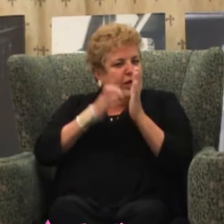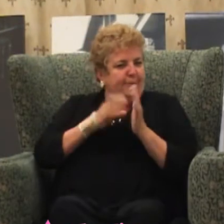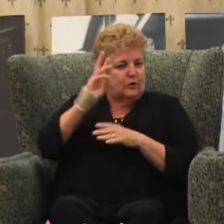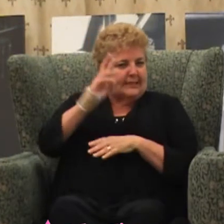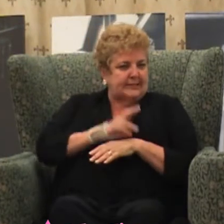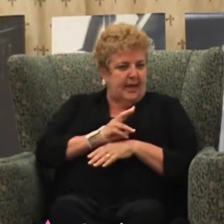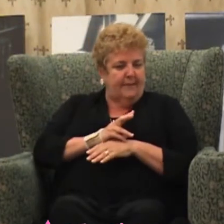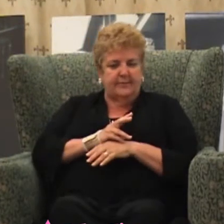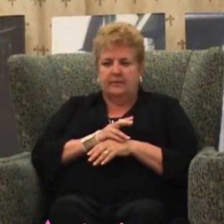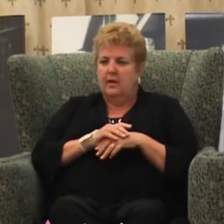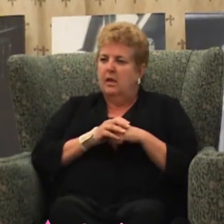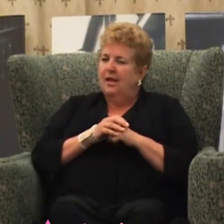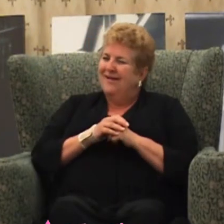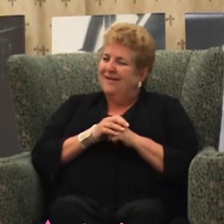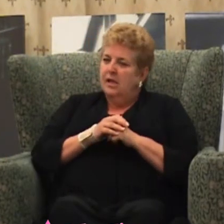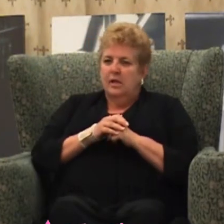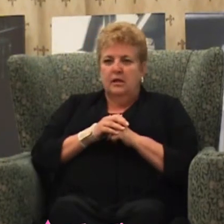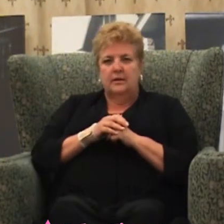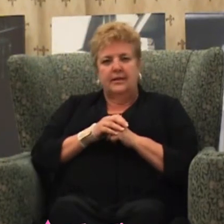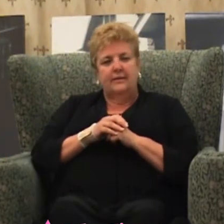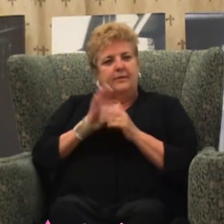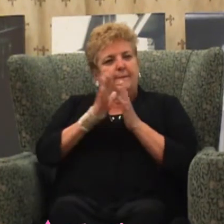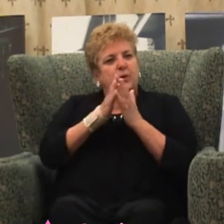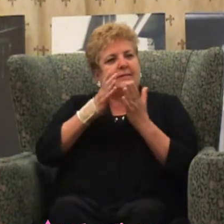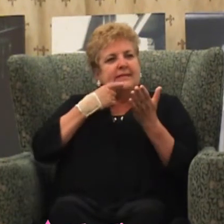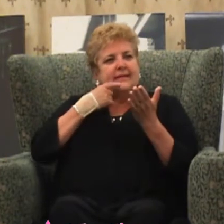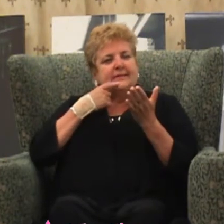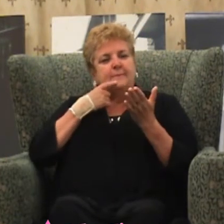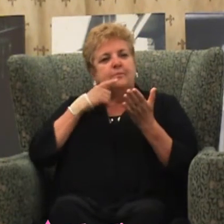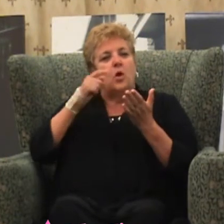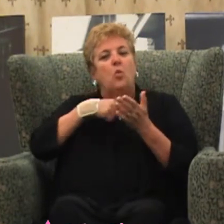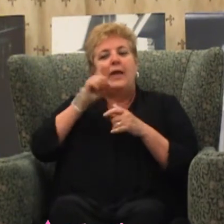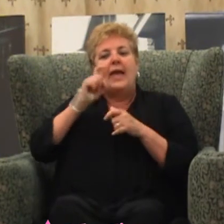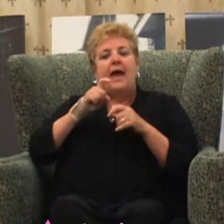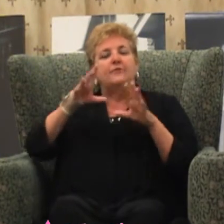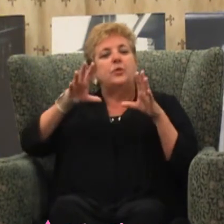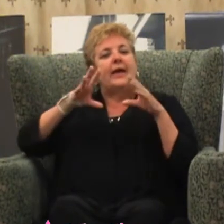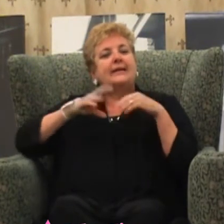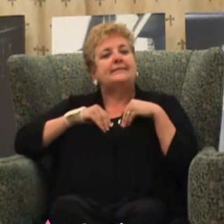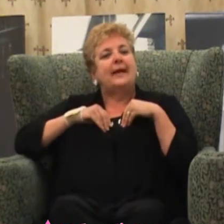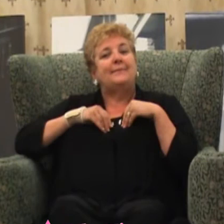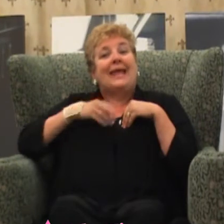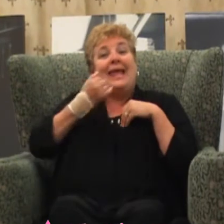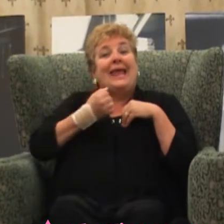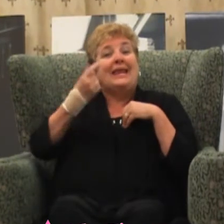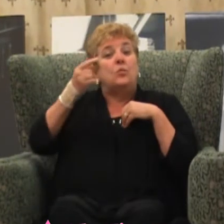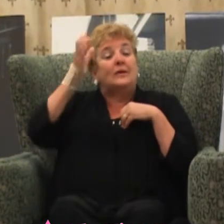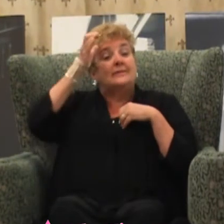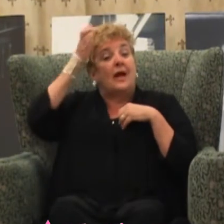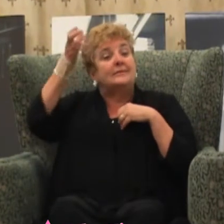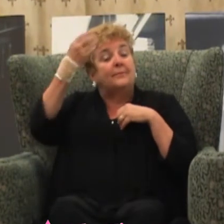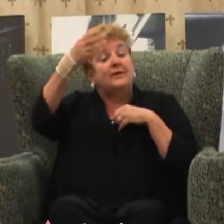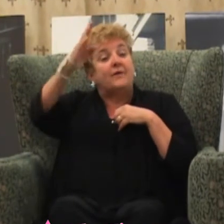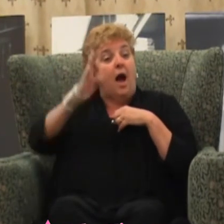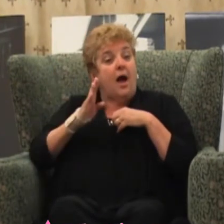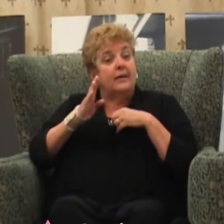got it. And the book says you don't have to accept anyone's concept of God. If you read what's actually in there in the black